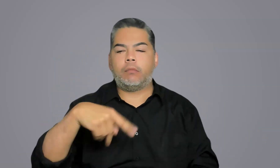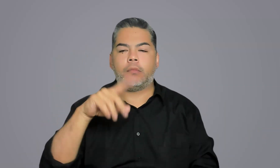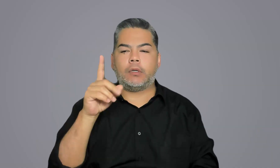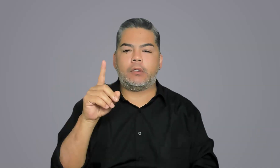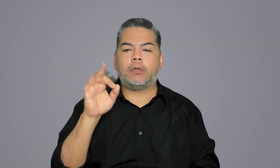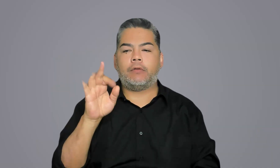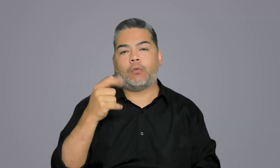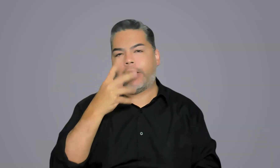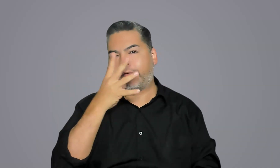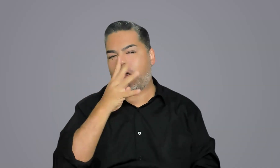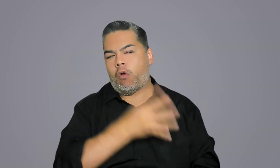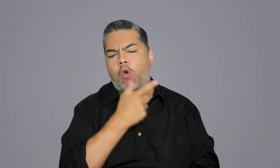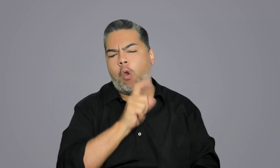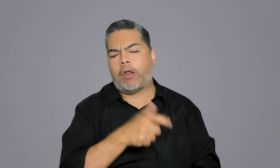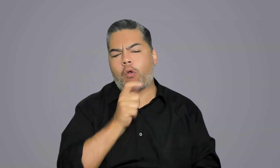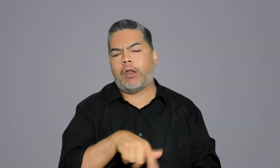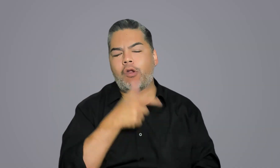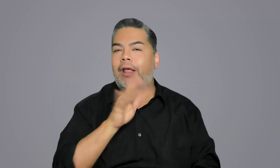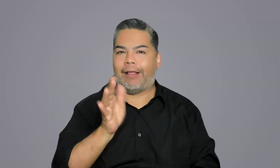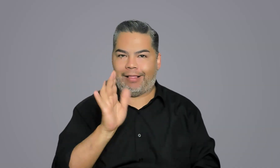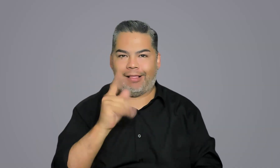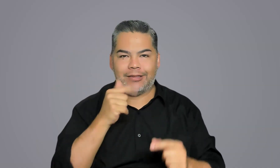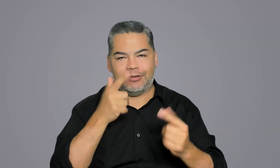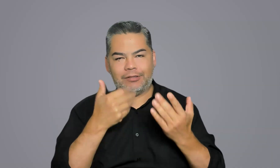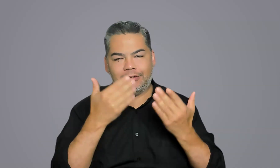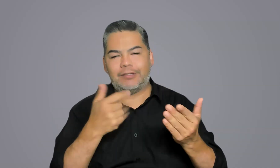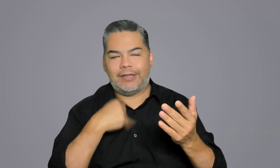need to be in there. So don't let it affect the accessibility of your final file.